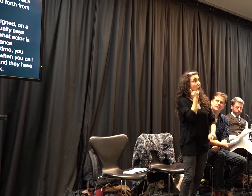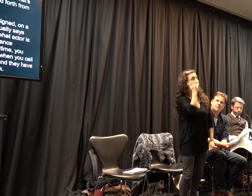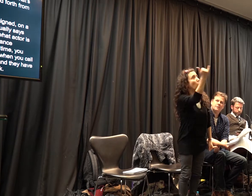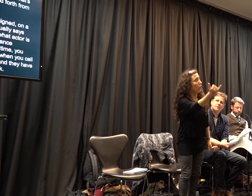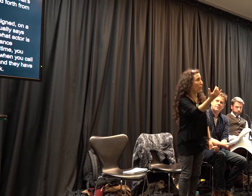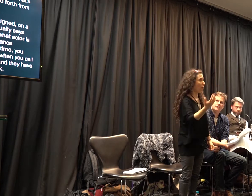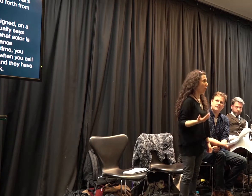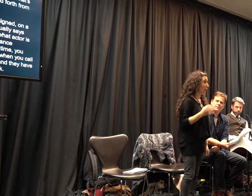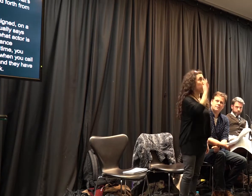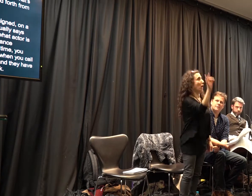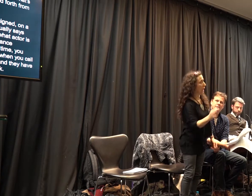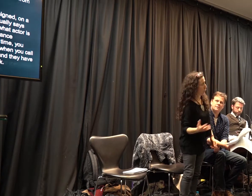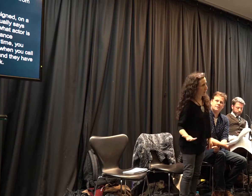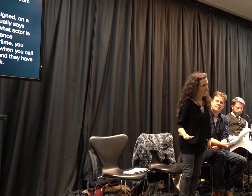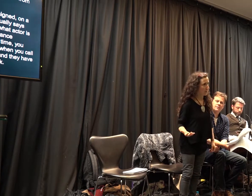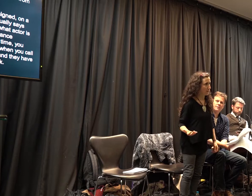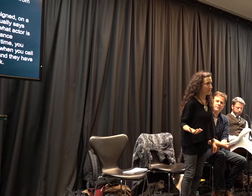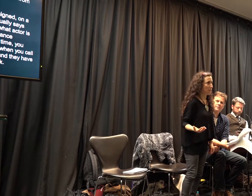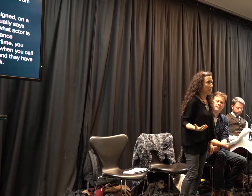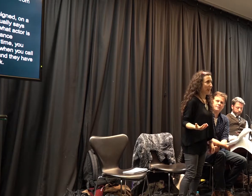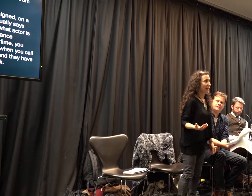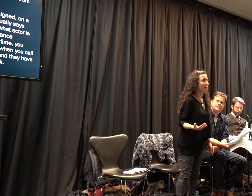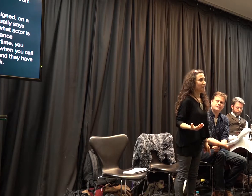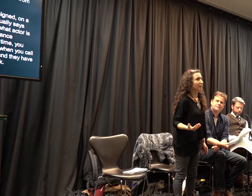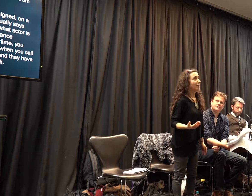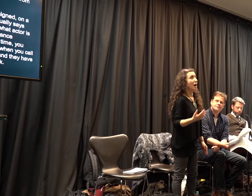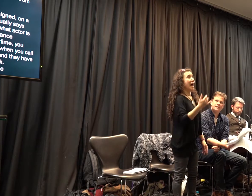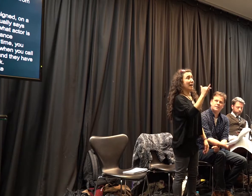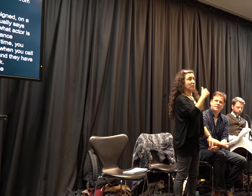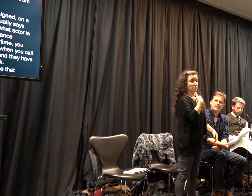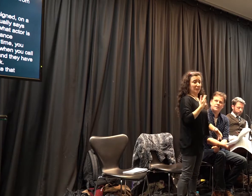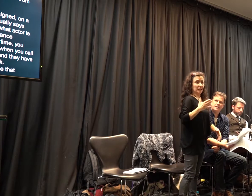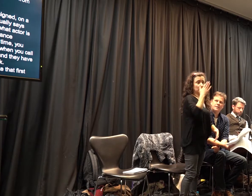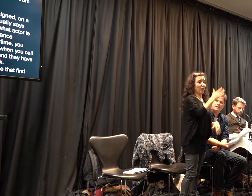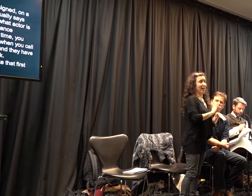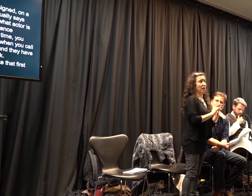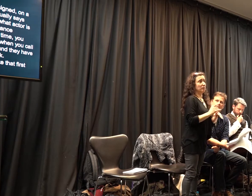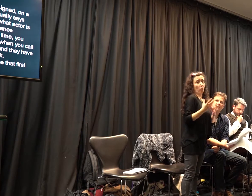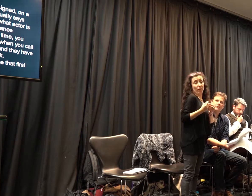It's very difficult for deaf people to even make that first call initially and ask that question.